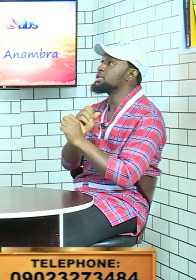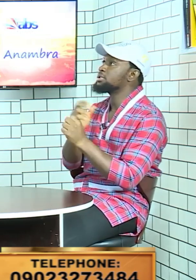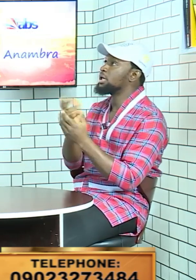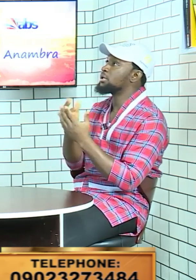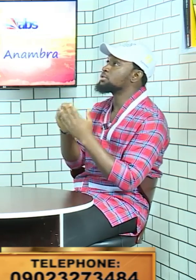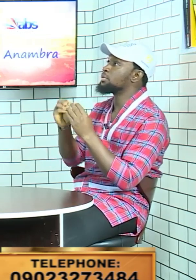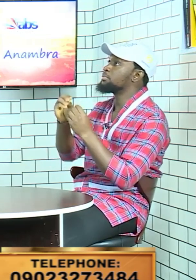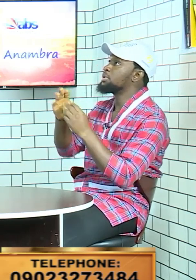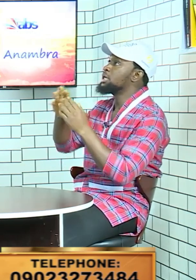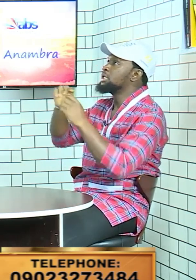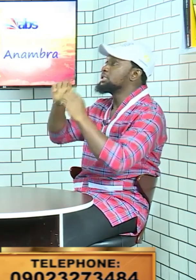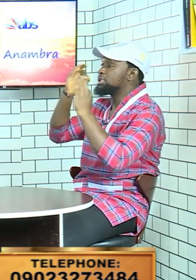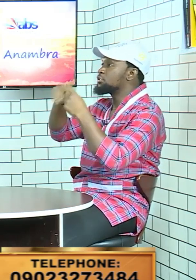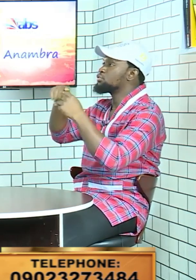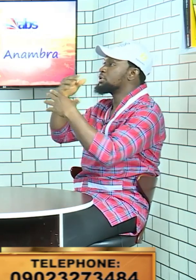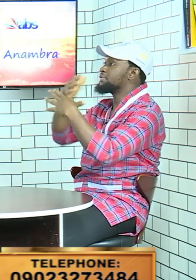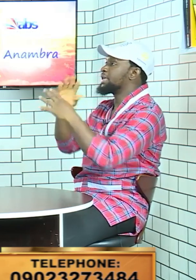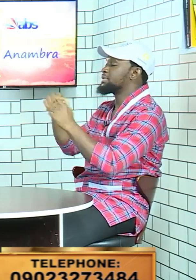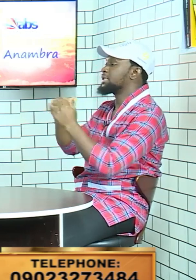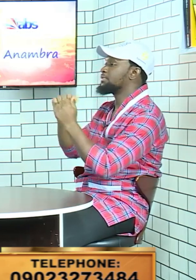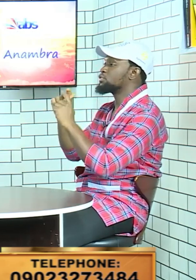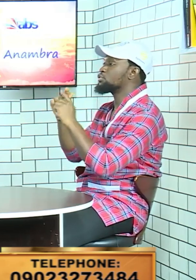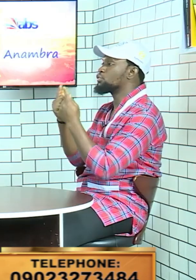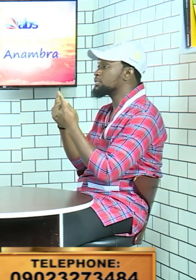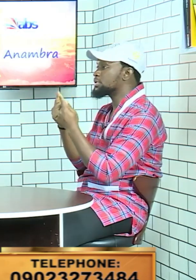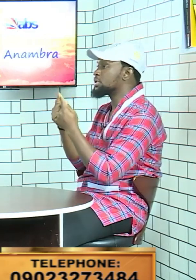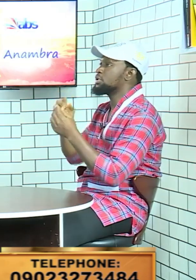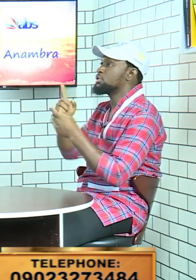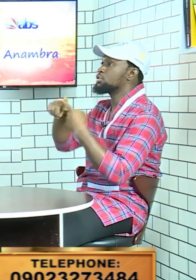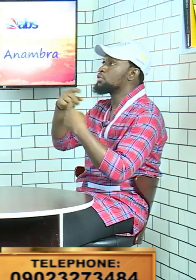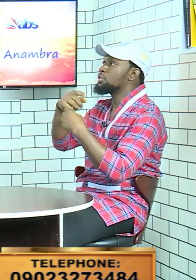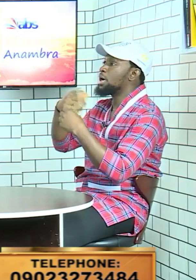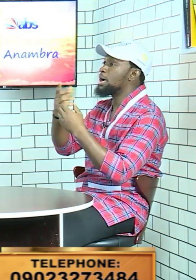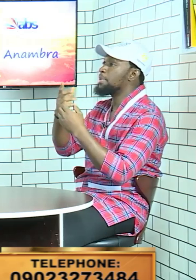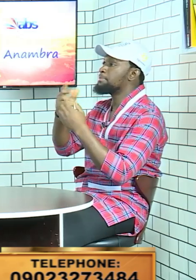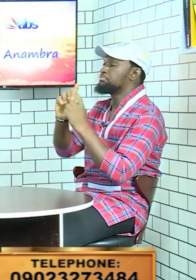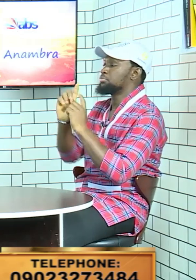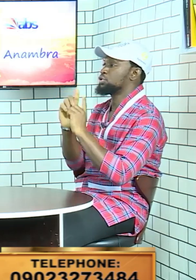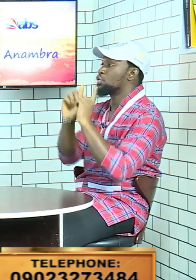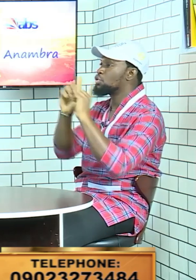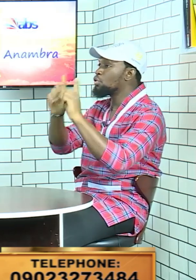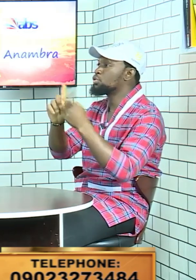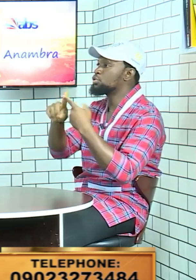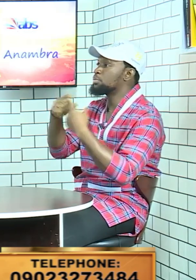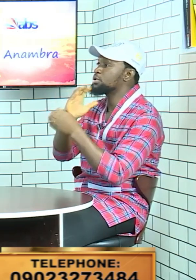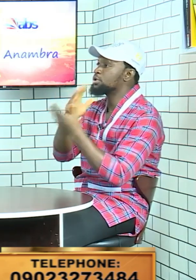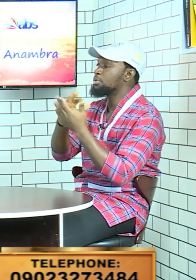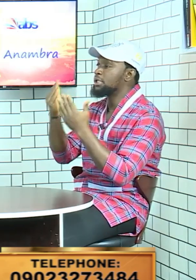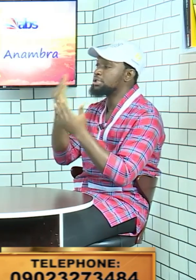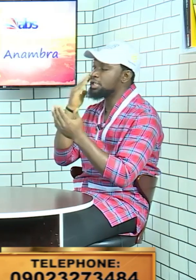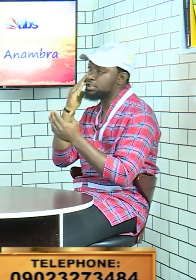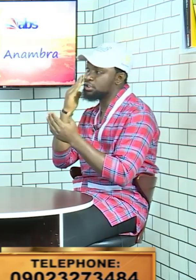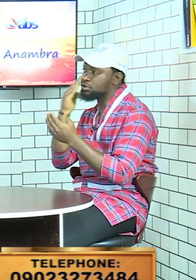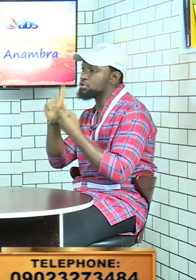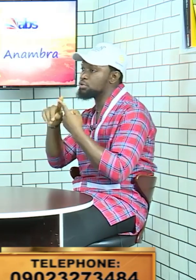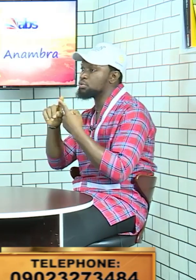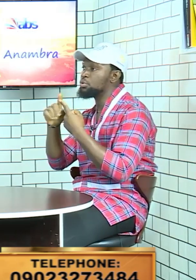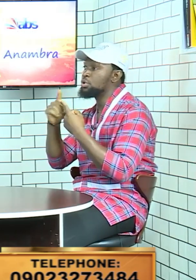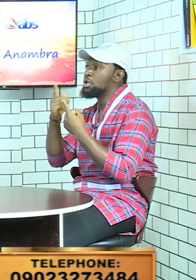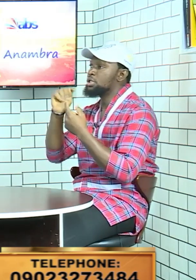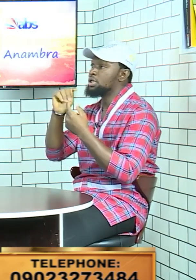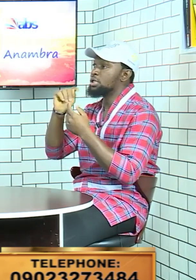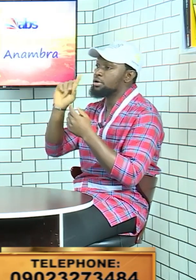made decided to divide themselves into groups to go to make some other sensation